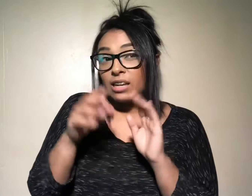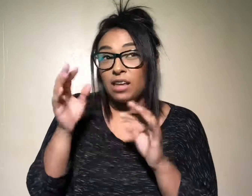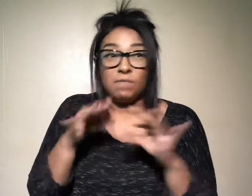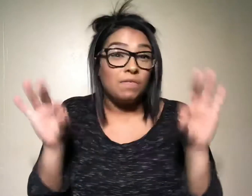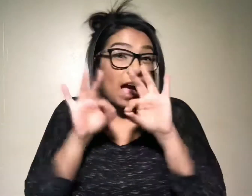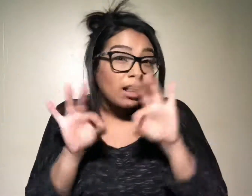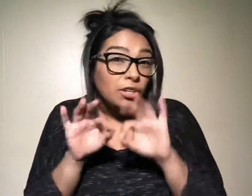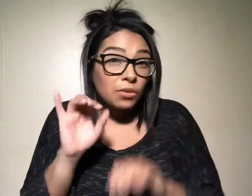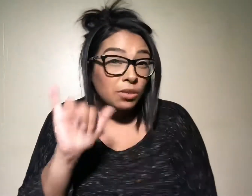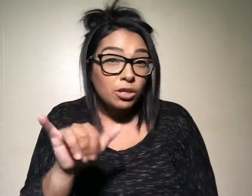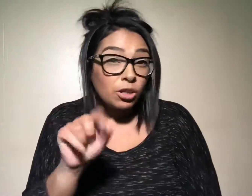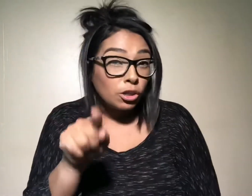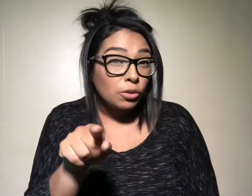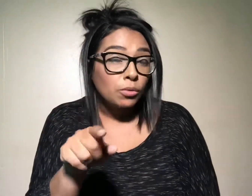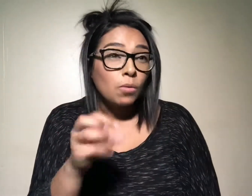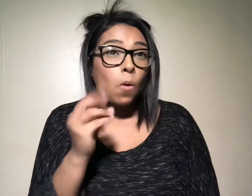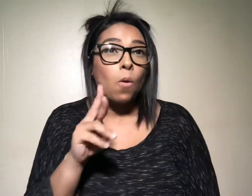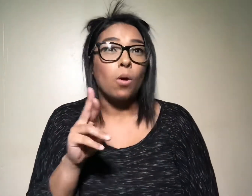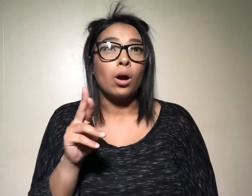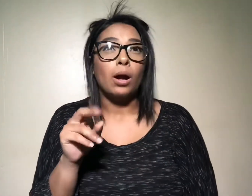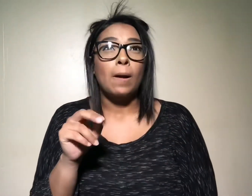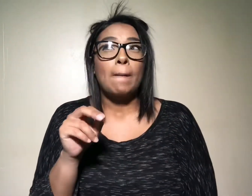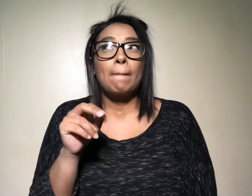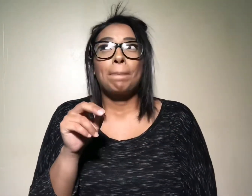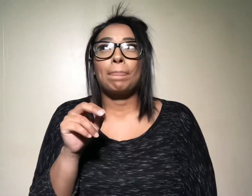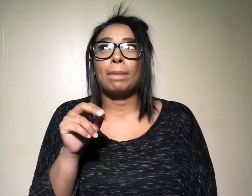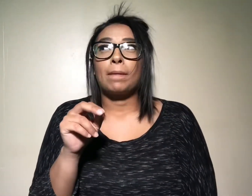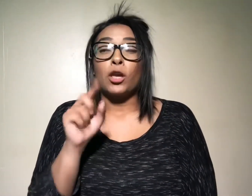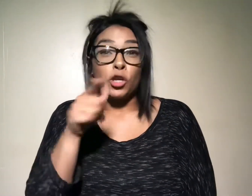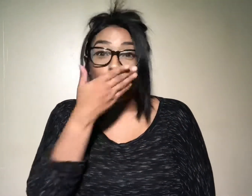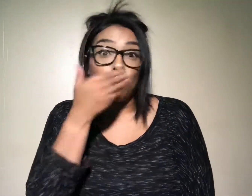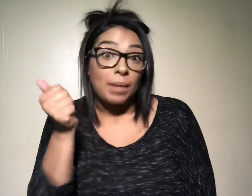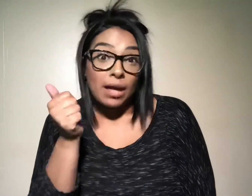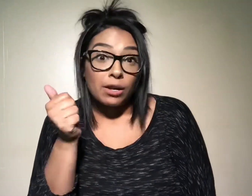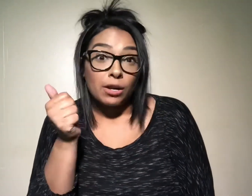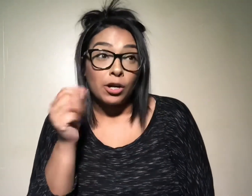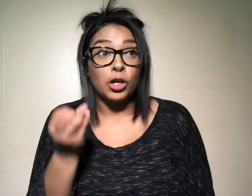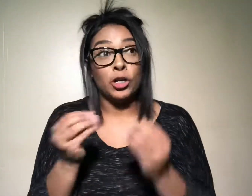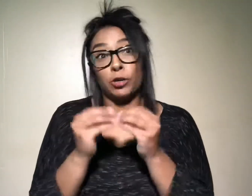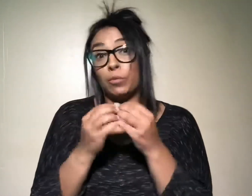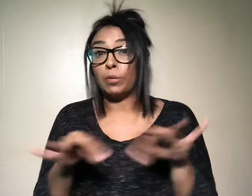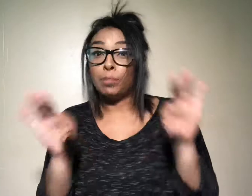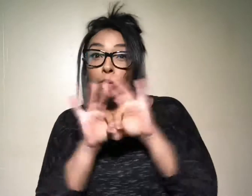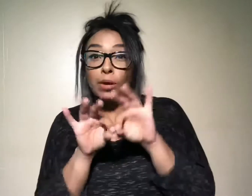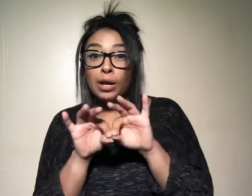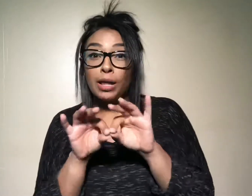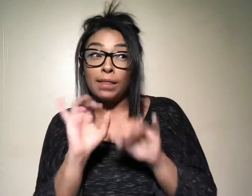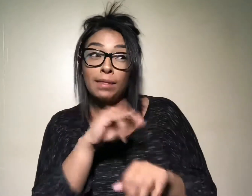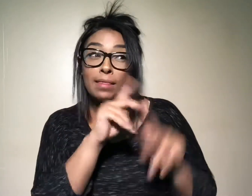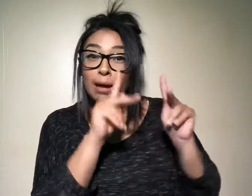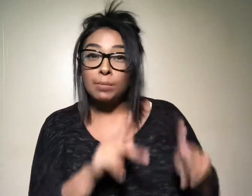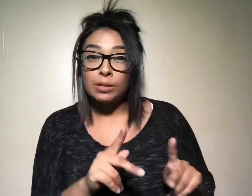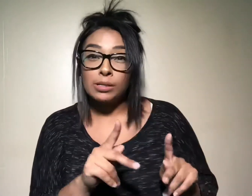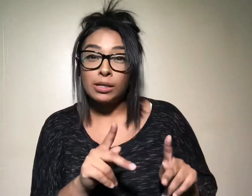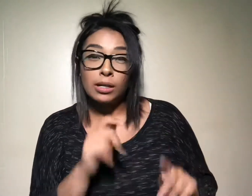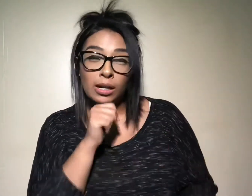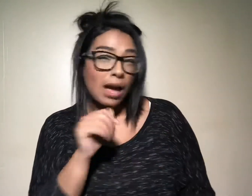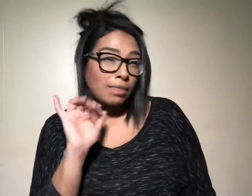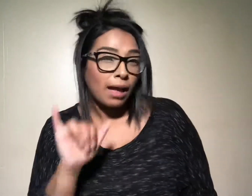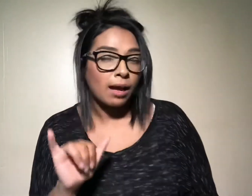less valuable than you, or that you're better and more important than that person.